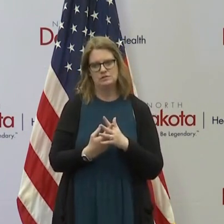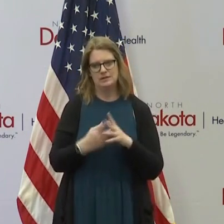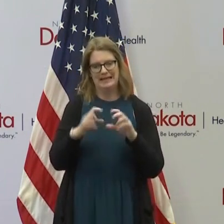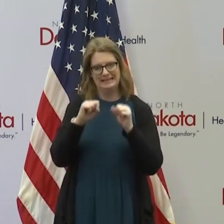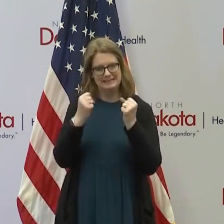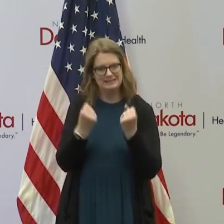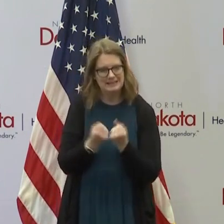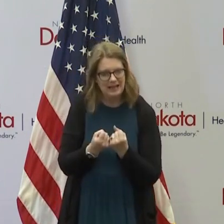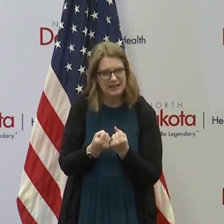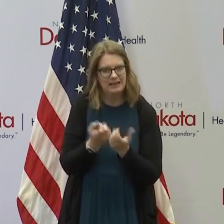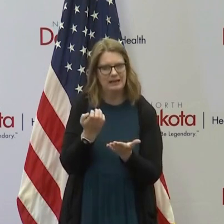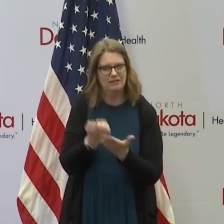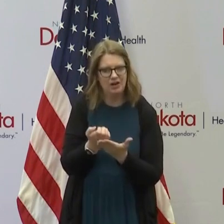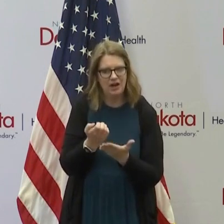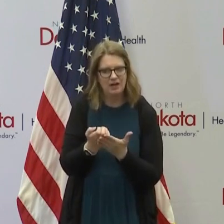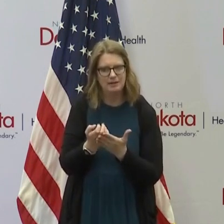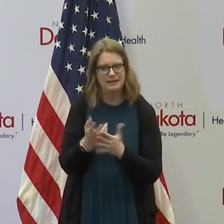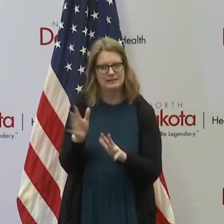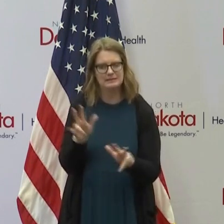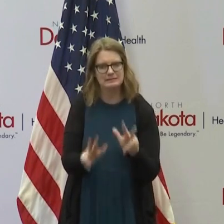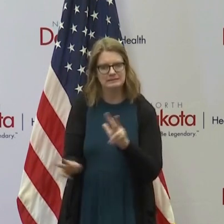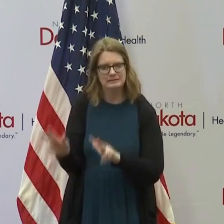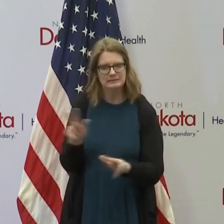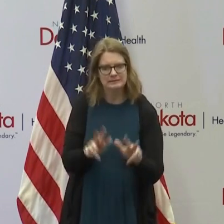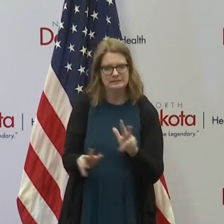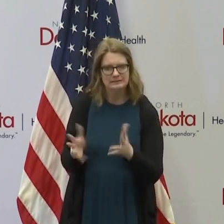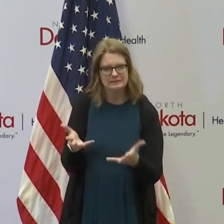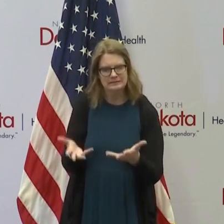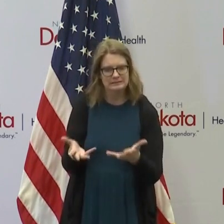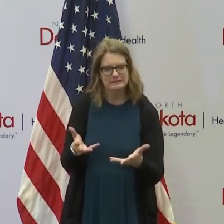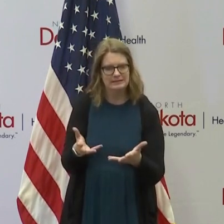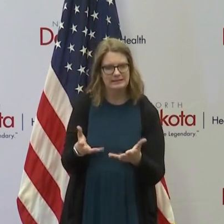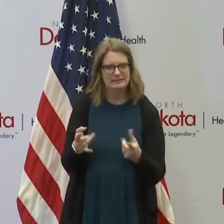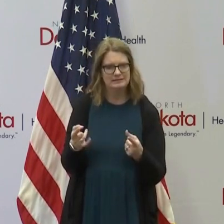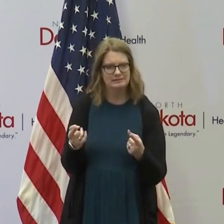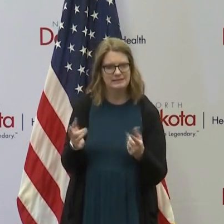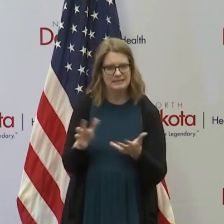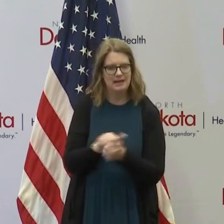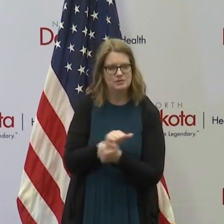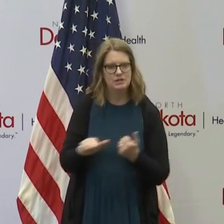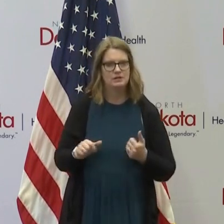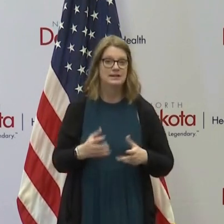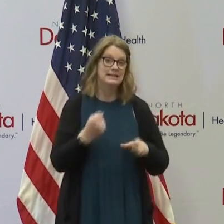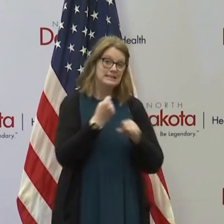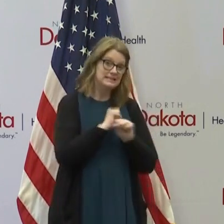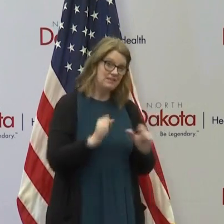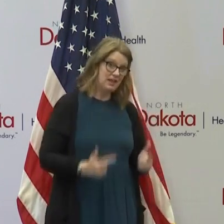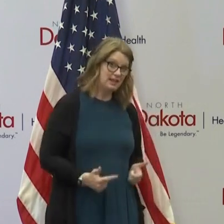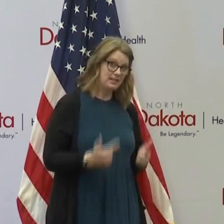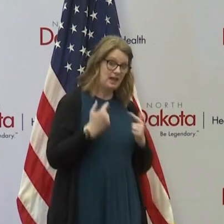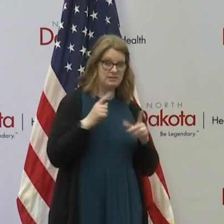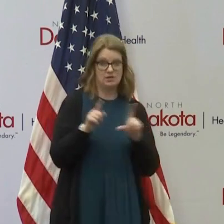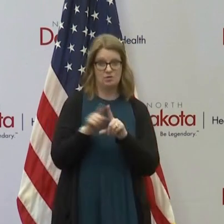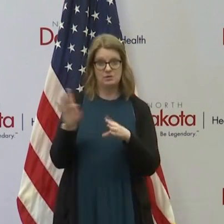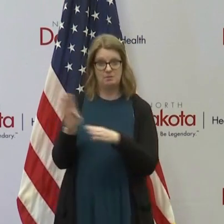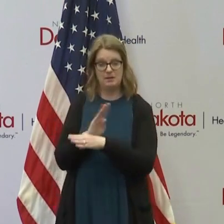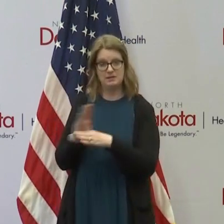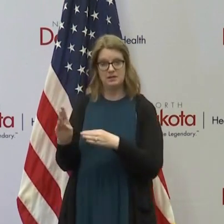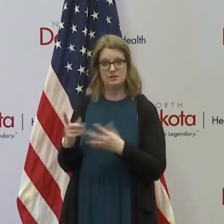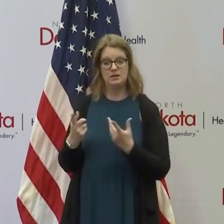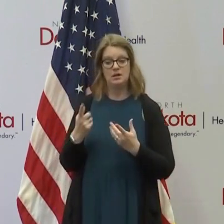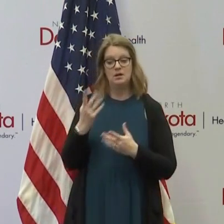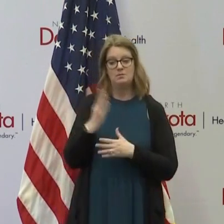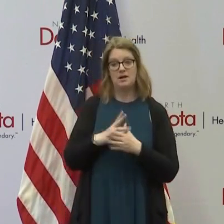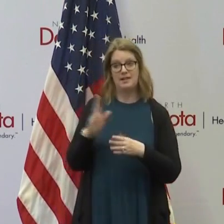and our core of our economy. And again, I think that it's when we talk about saving lives and livelihoods, part of that livelihood